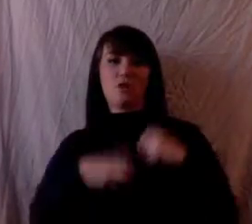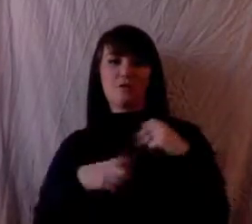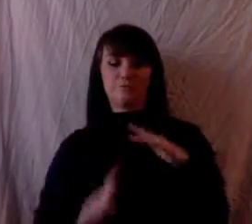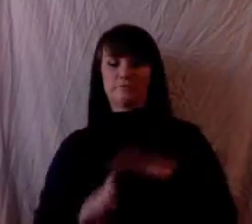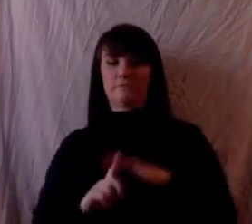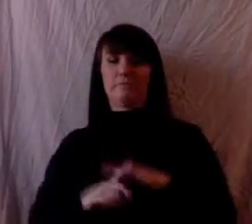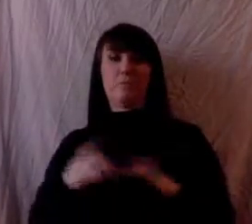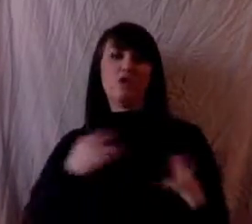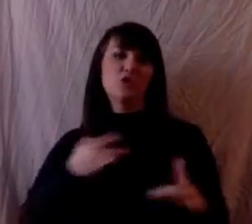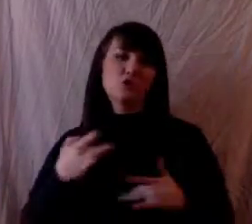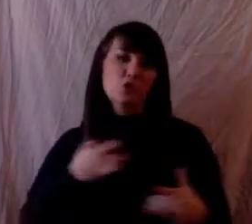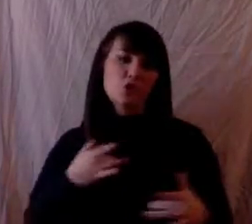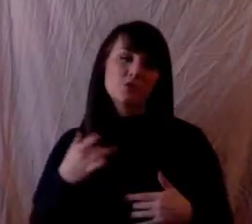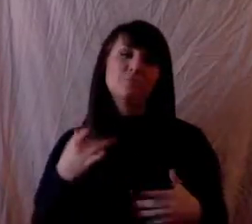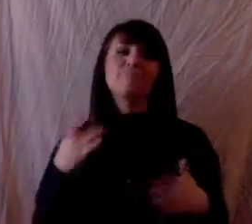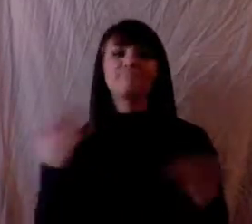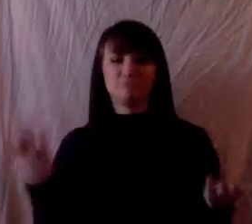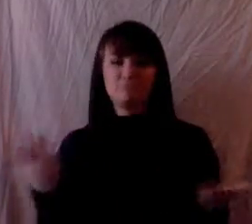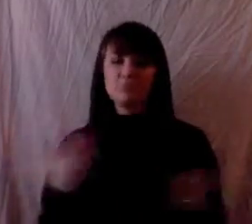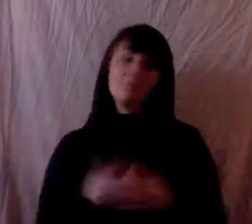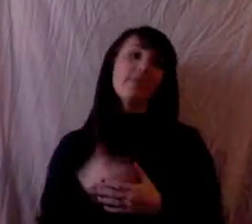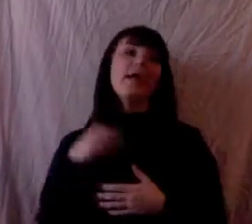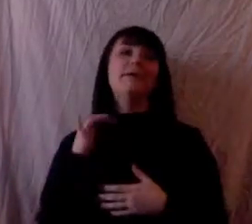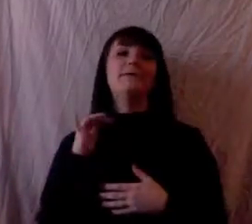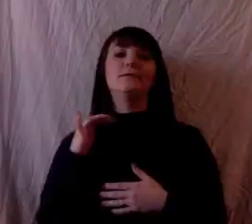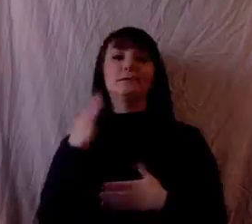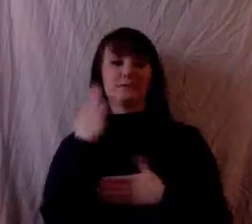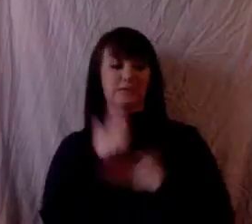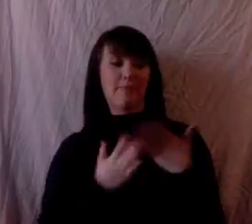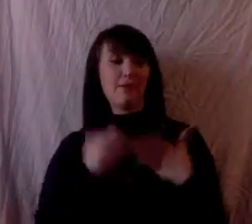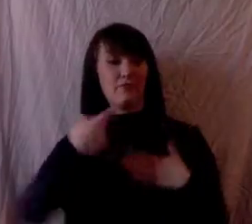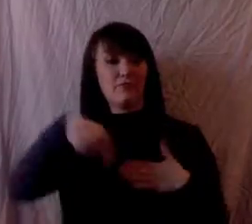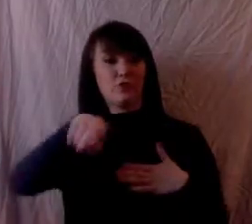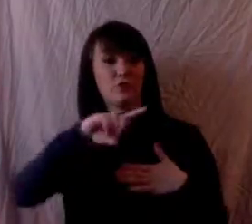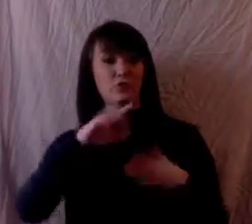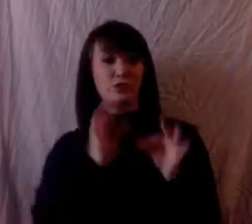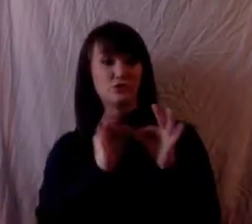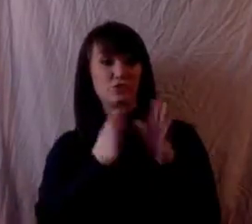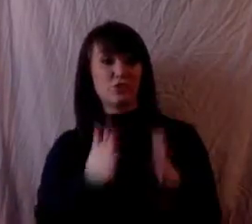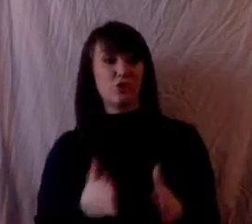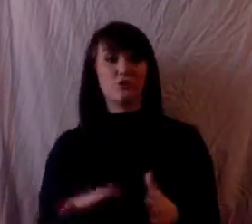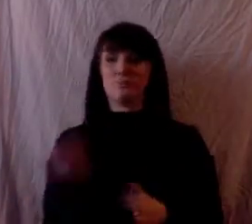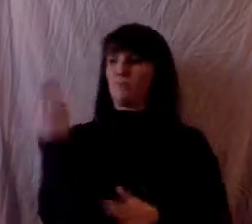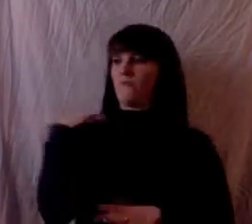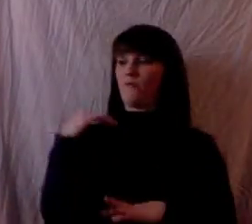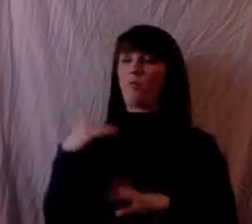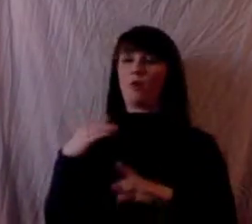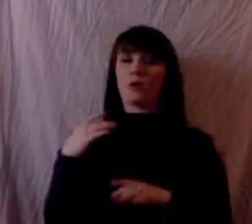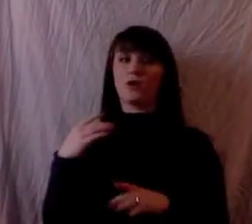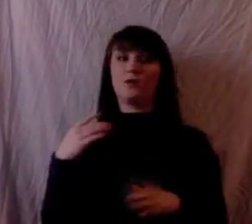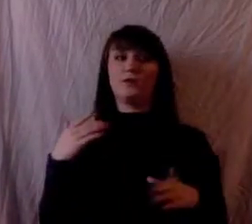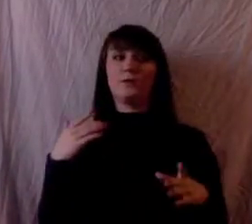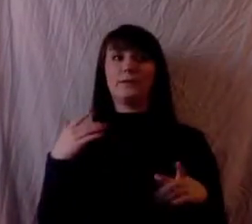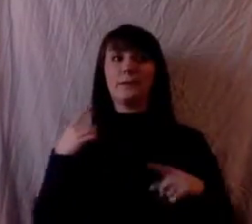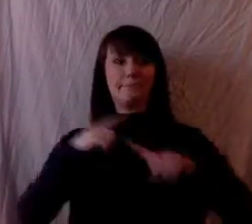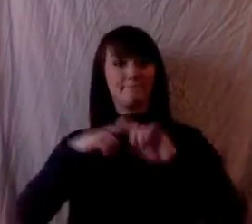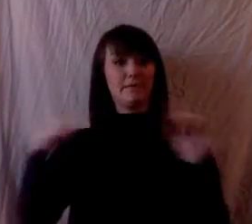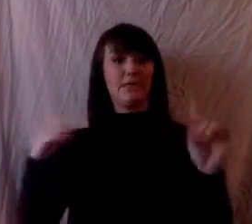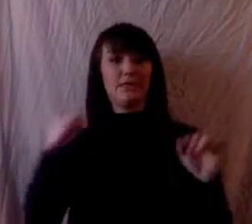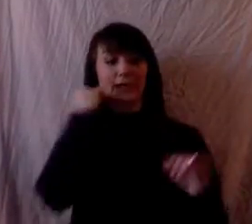One of the things I'd like to touch on, because as I said, some of you have been interpreters before, is that while the interpreters are in the class, please